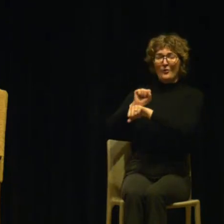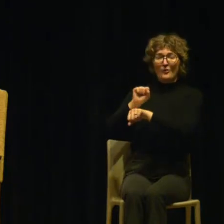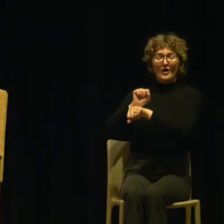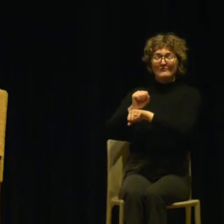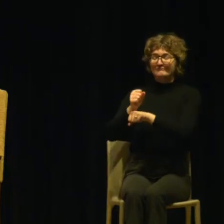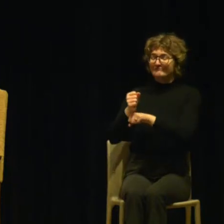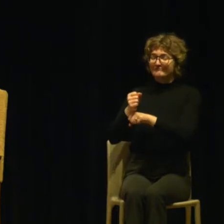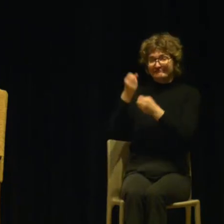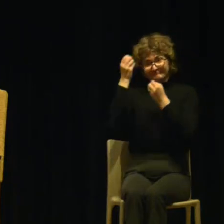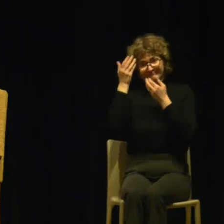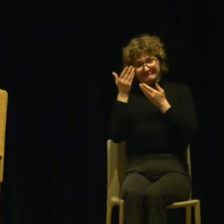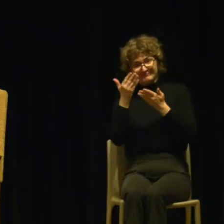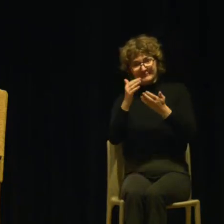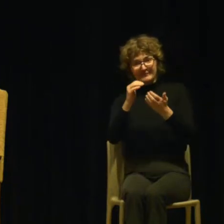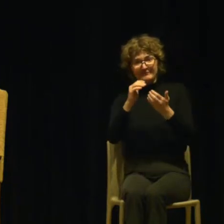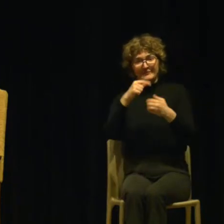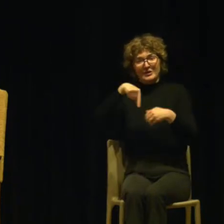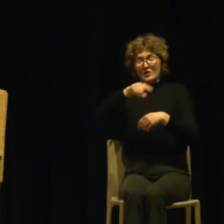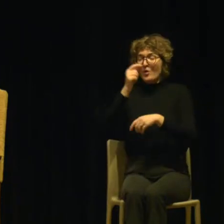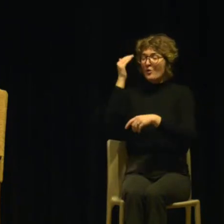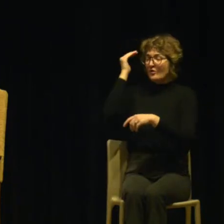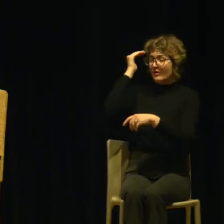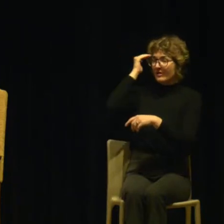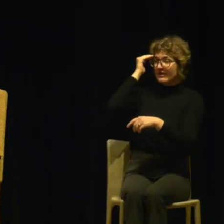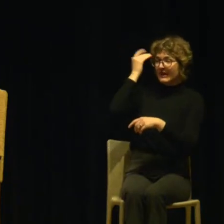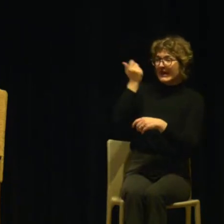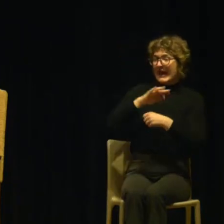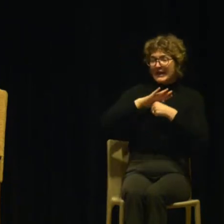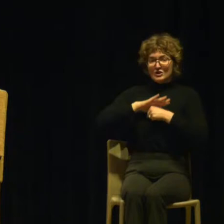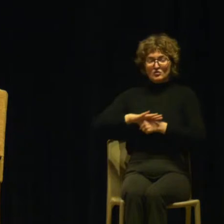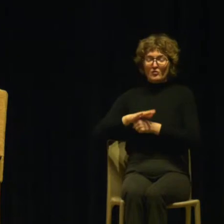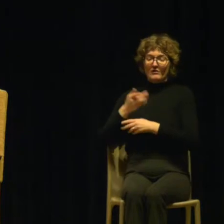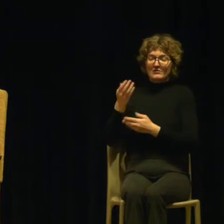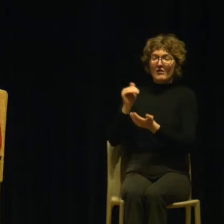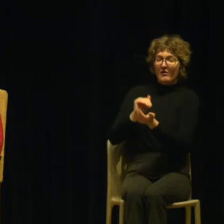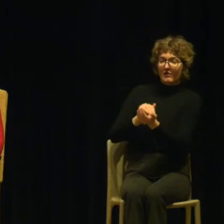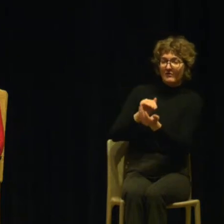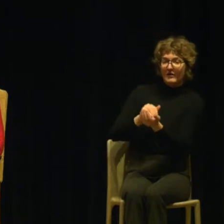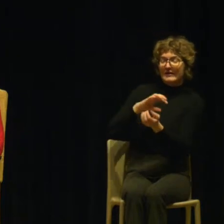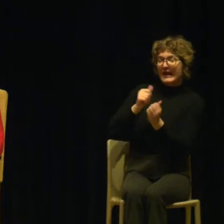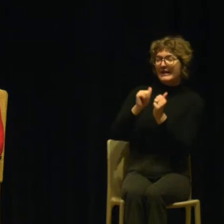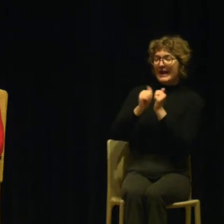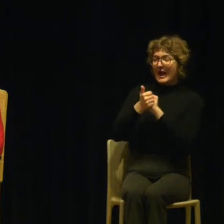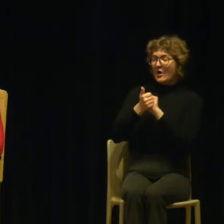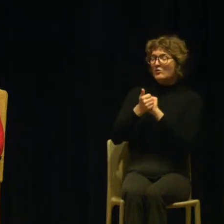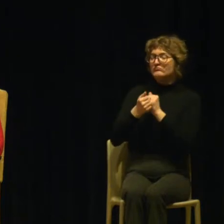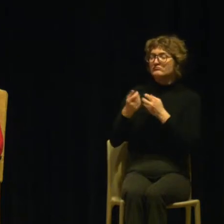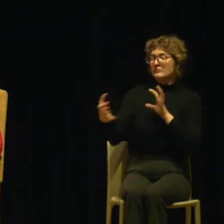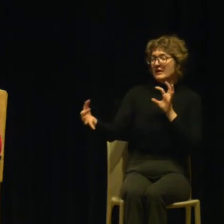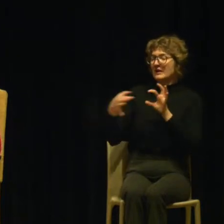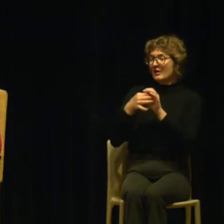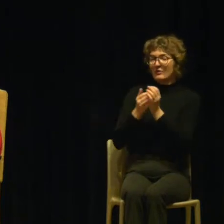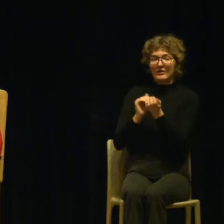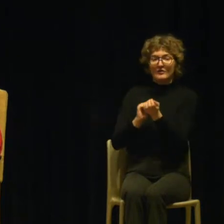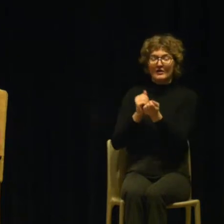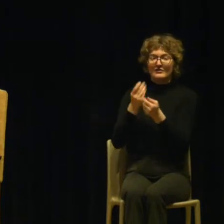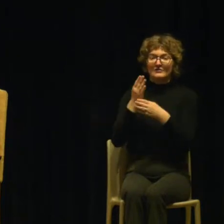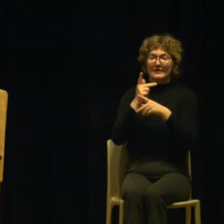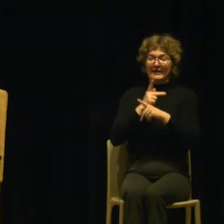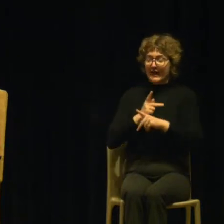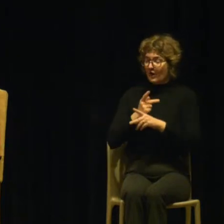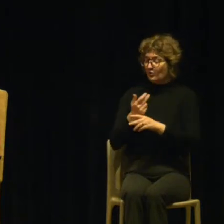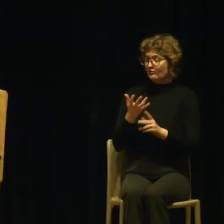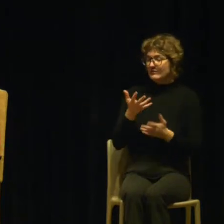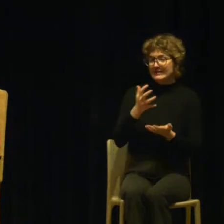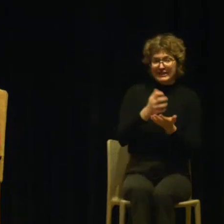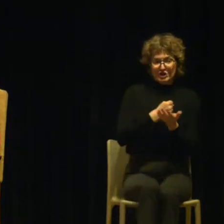little bit about what they're thinking about, what stresses are on them, how we can get through to get the kind of care we want? I'm going to say this. I'll say a